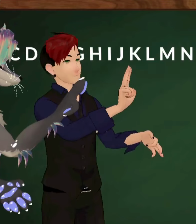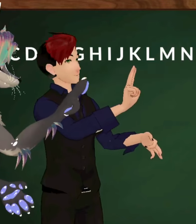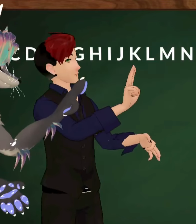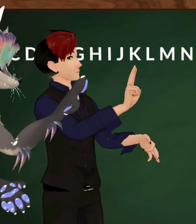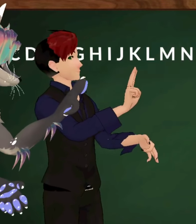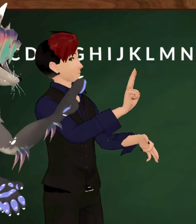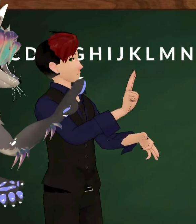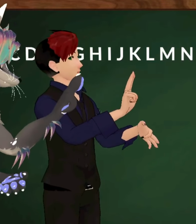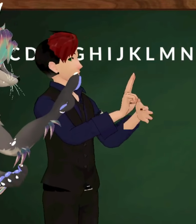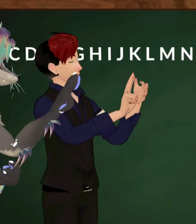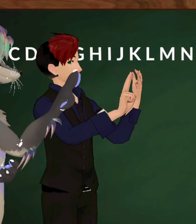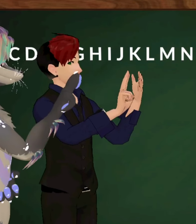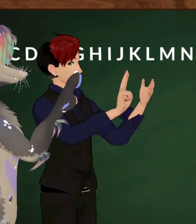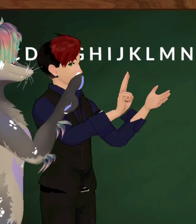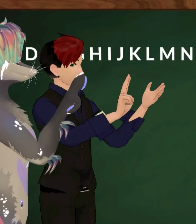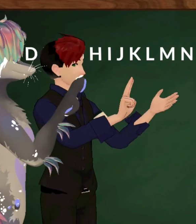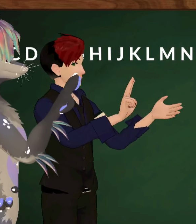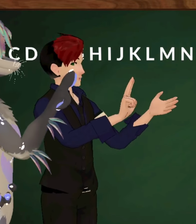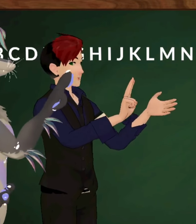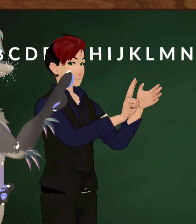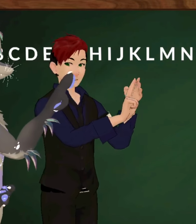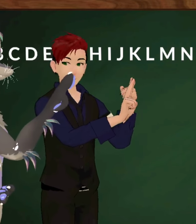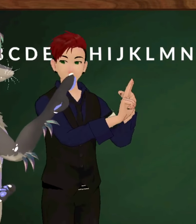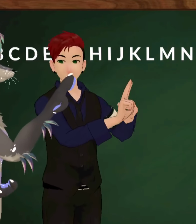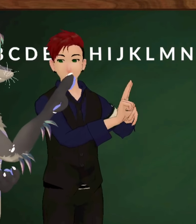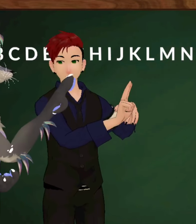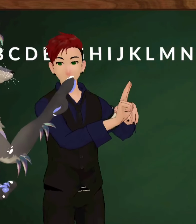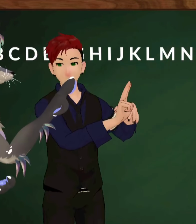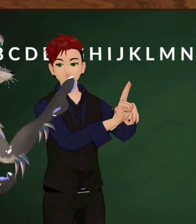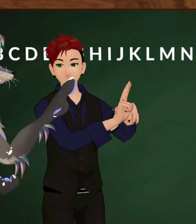All right. So in VR for both,